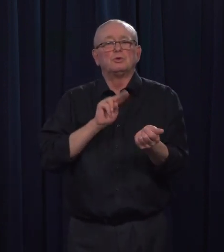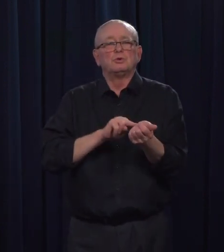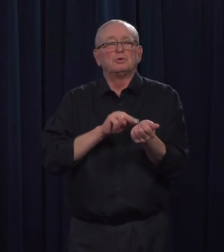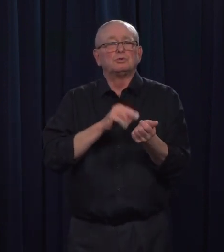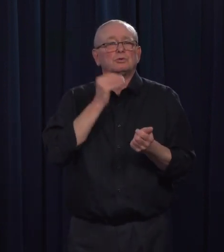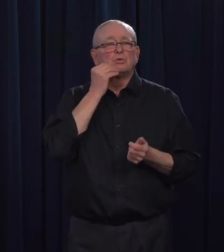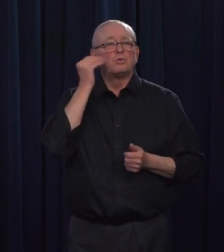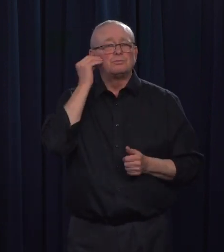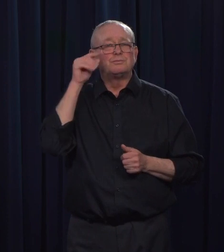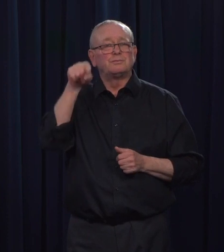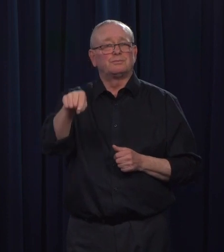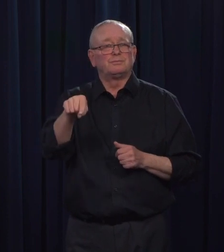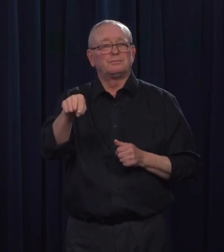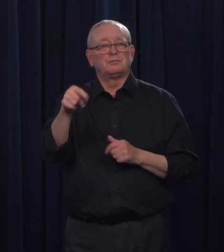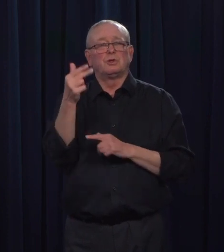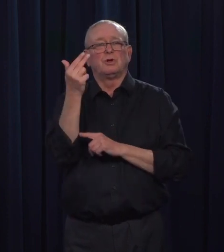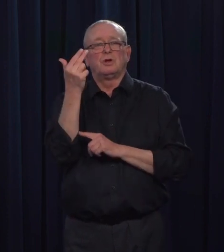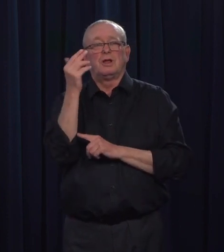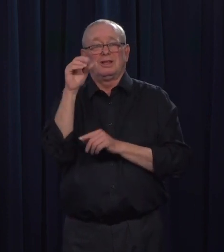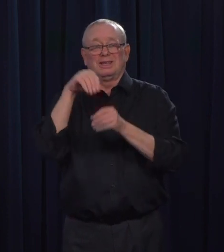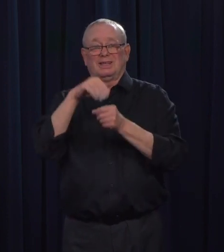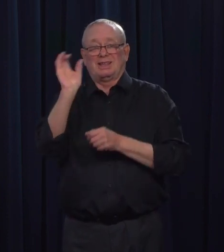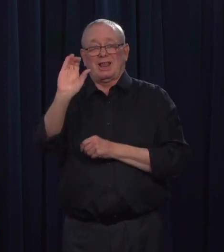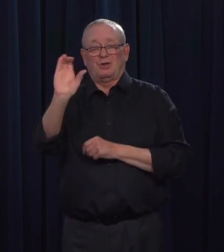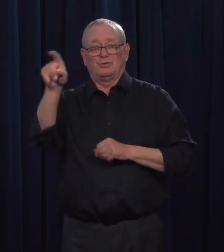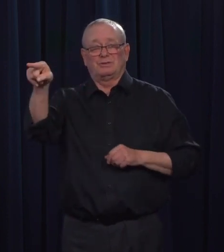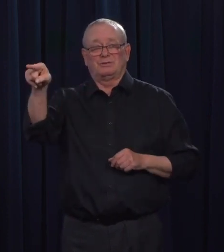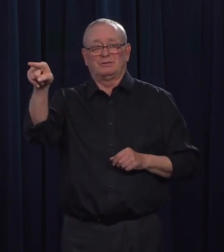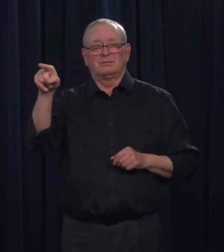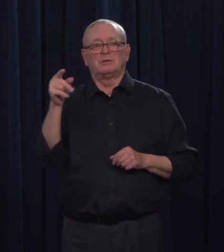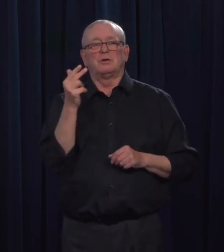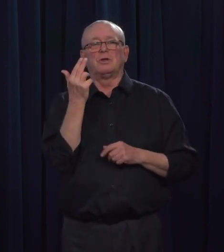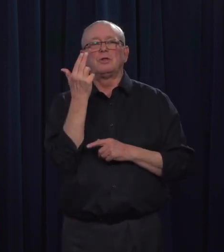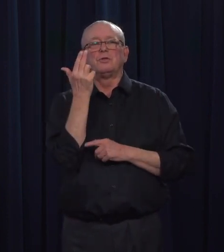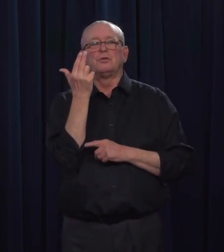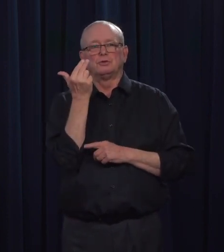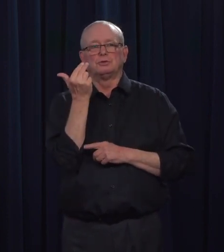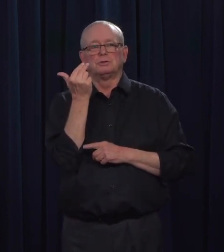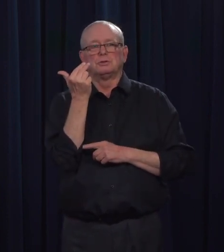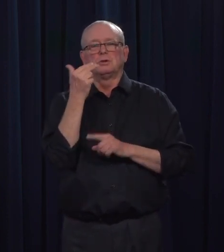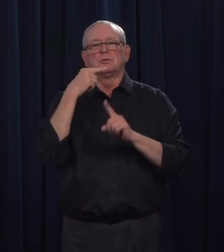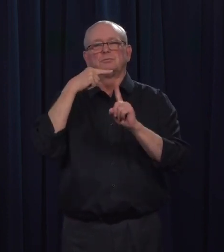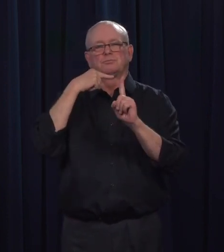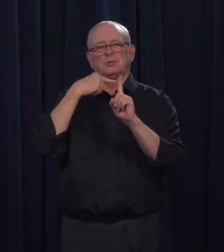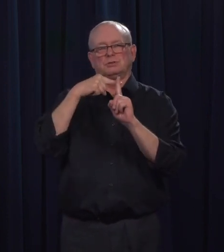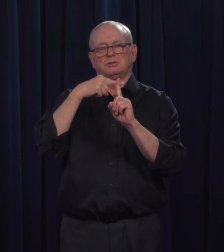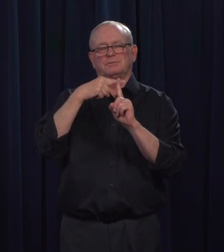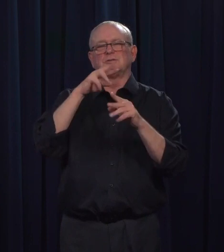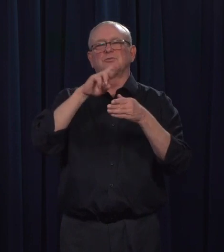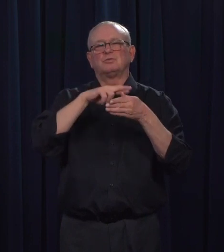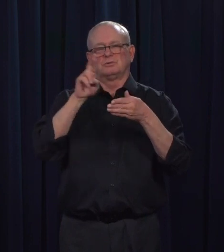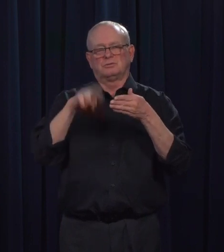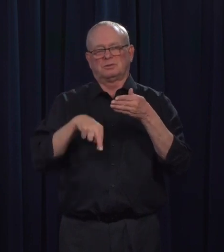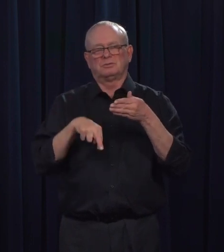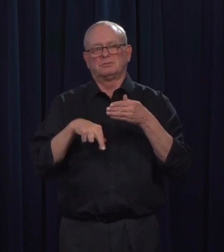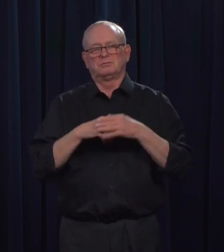now tested positive, an increase of 8 from yesterday. They are self-isolating and receiving